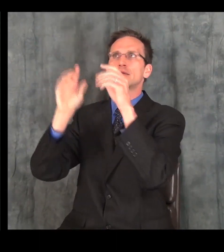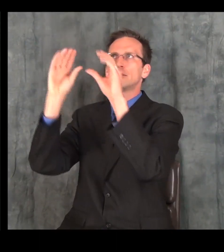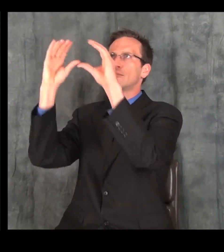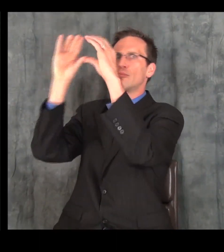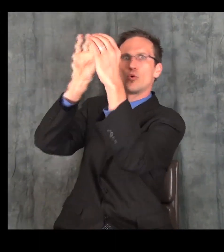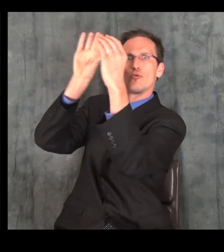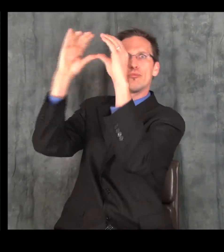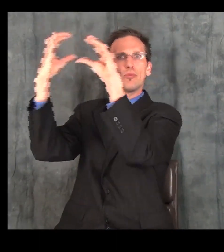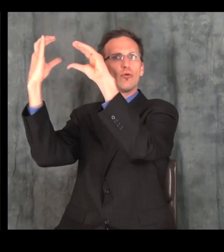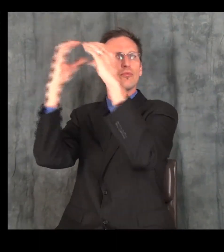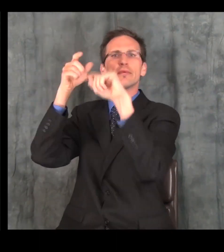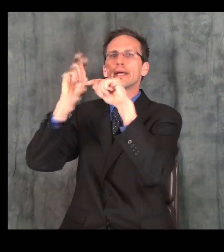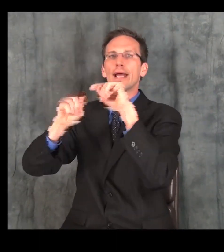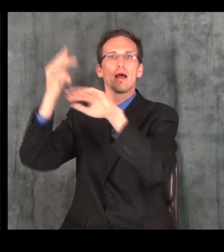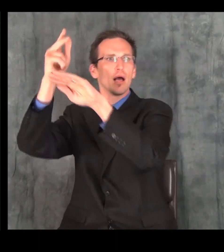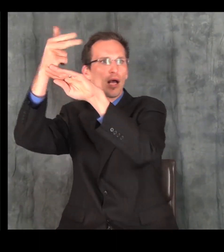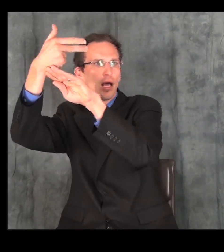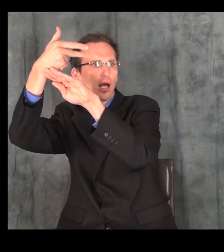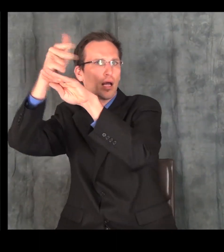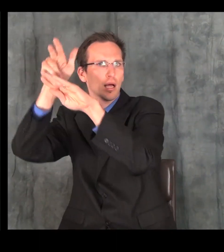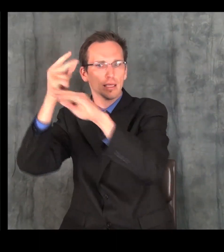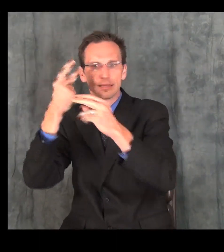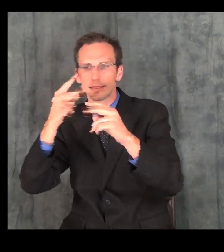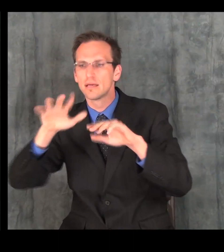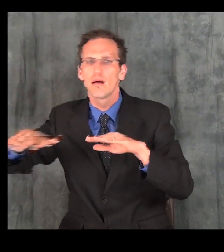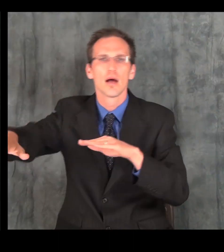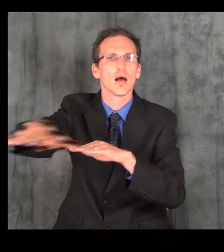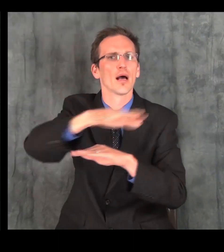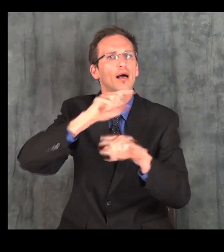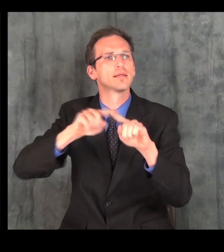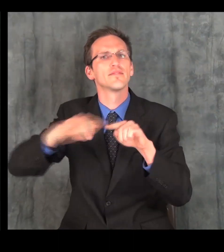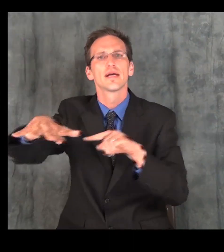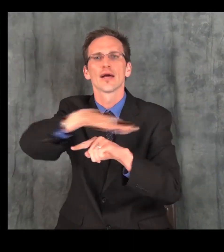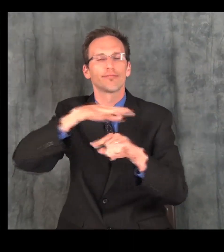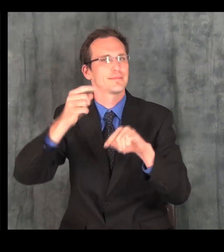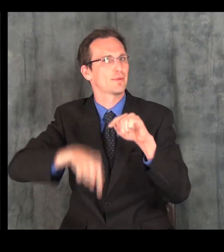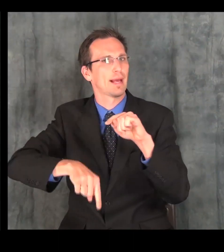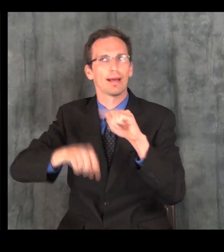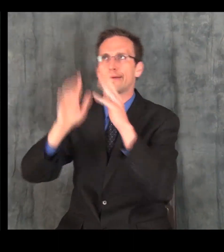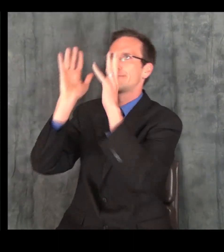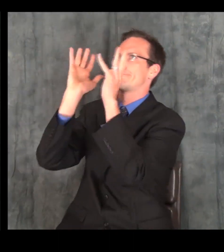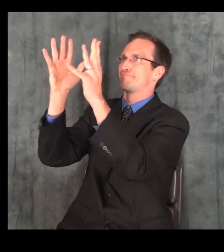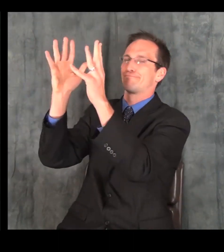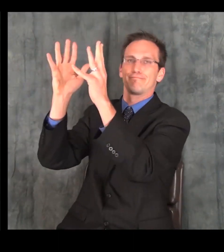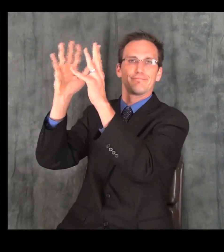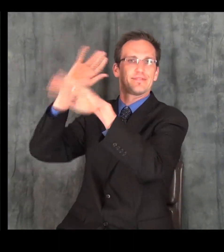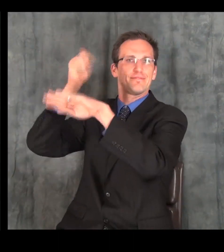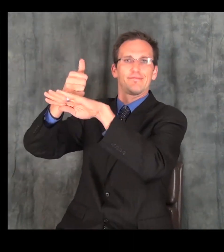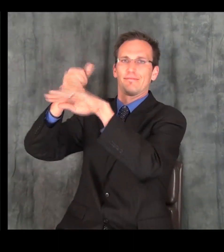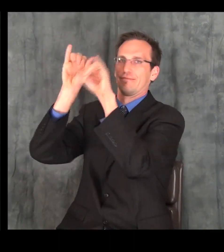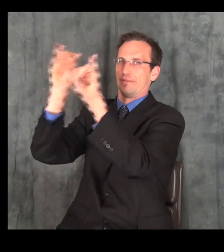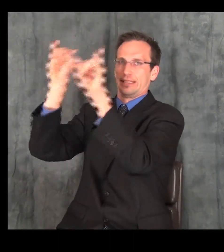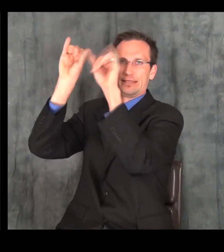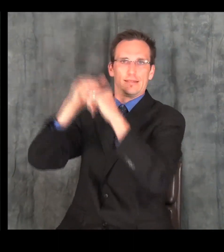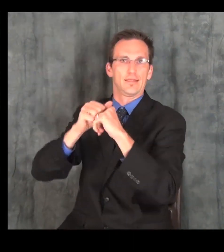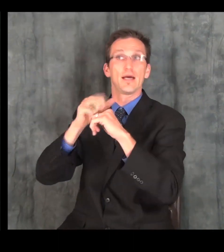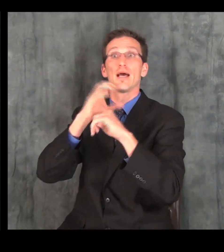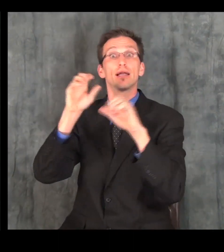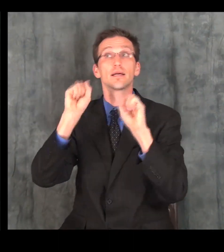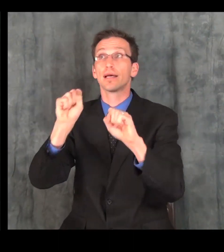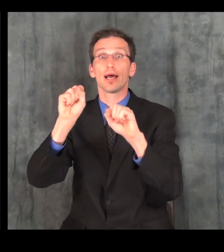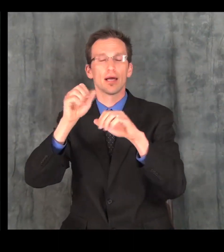shifted, so you couldn't actually move the cameras anyway on a different location in the courtroom, and you could not zoom in and